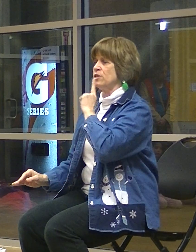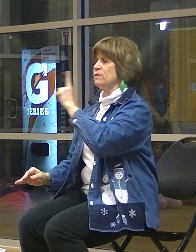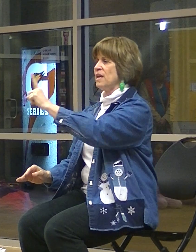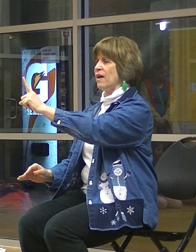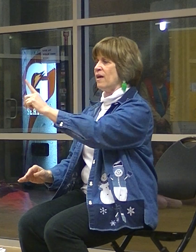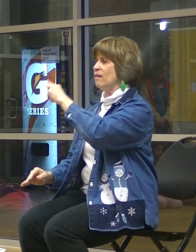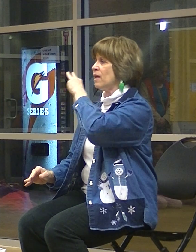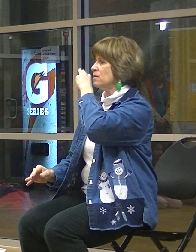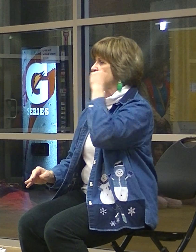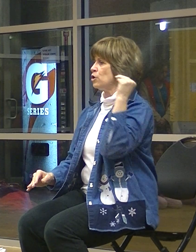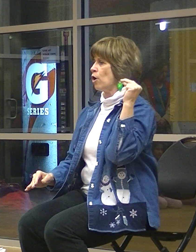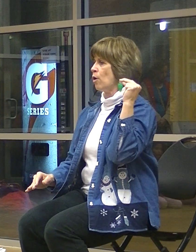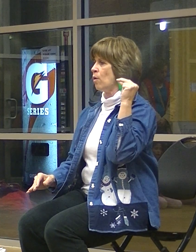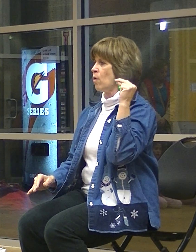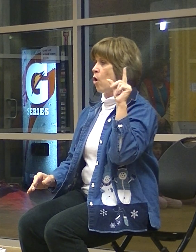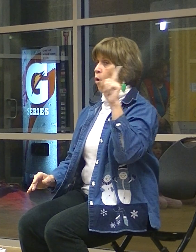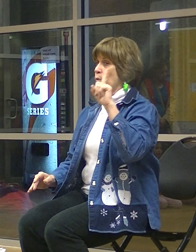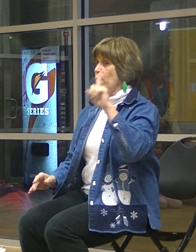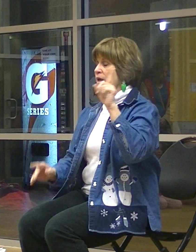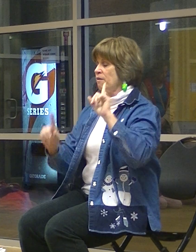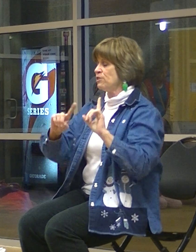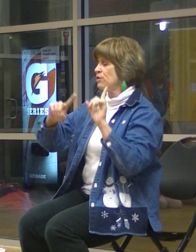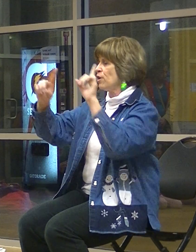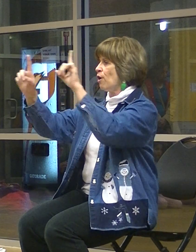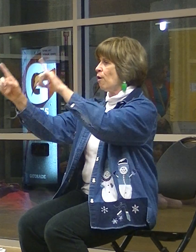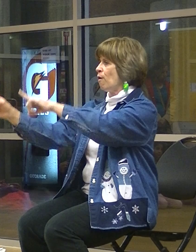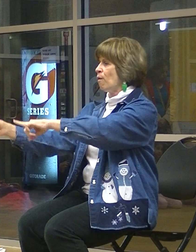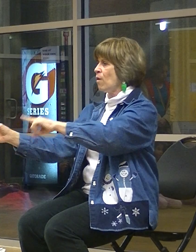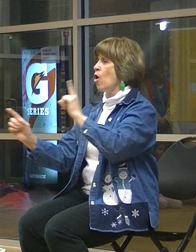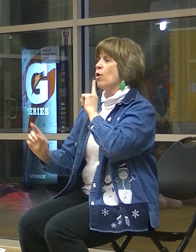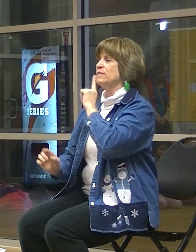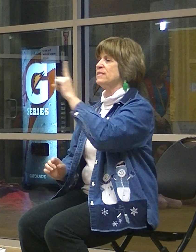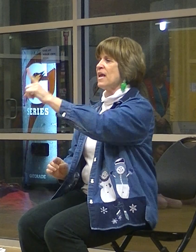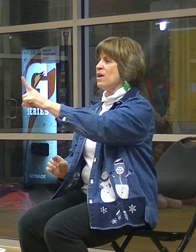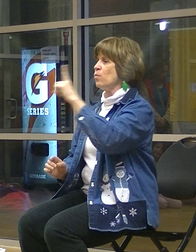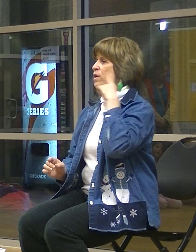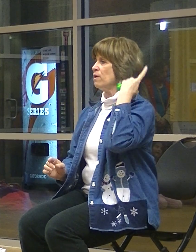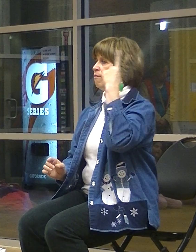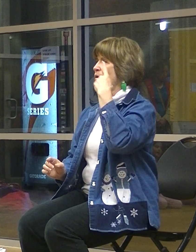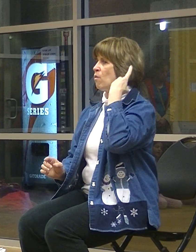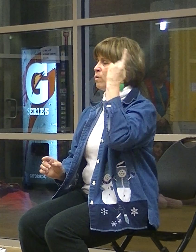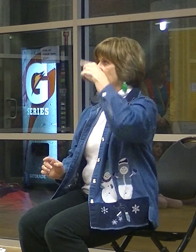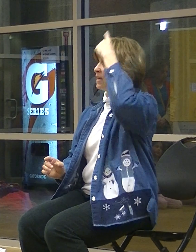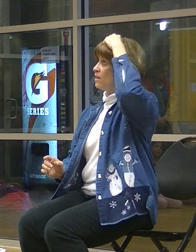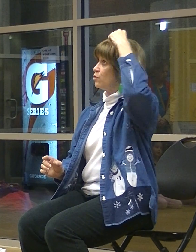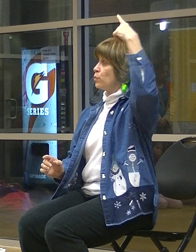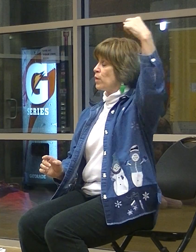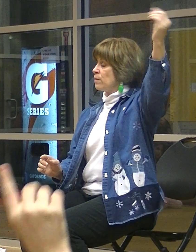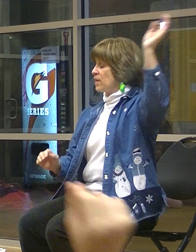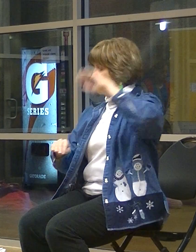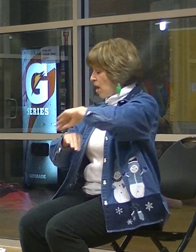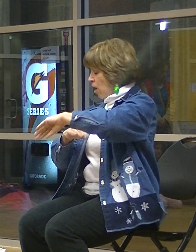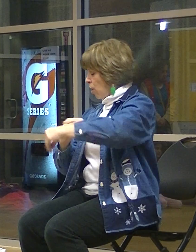to tell us no, or where to go, or say we're only dreaming. The